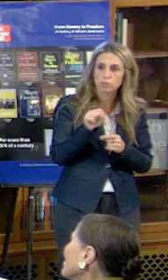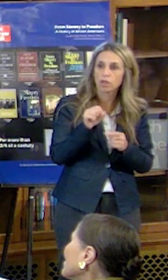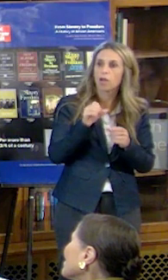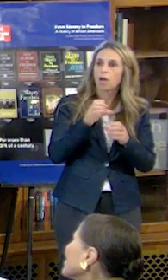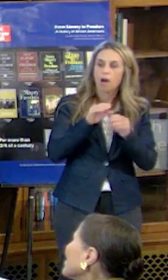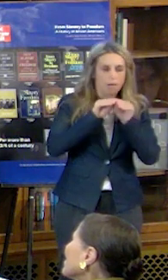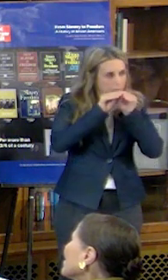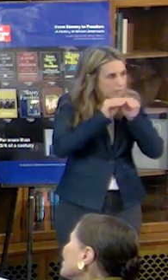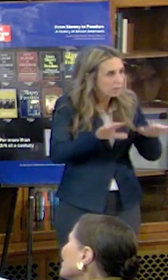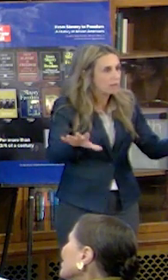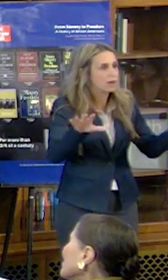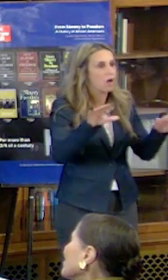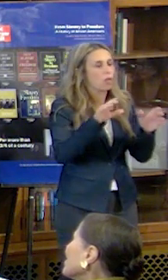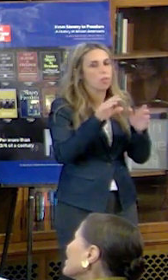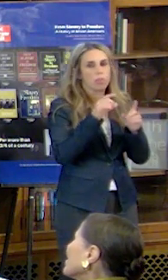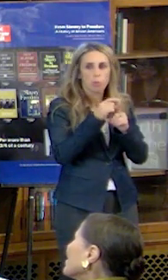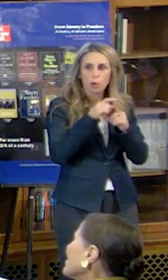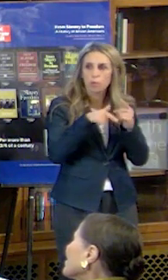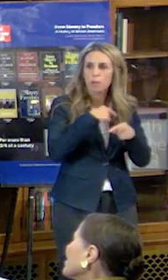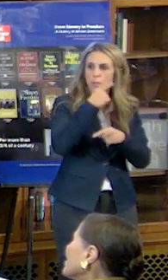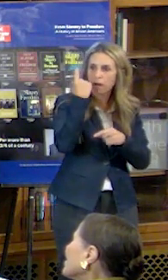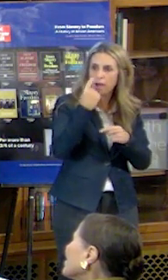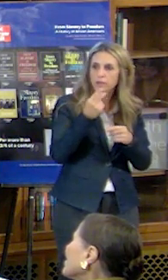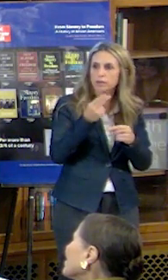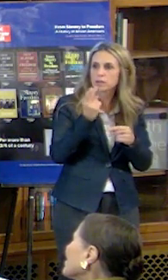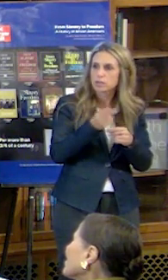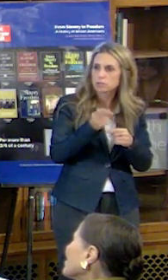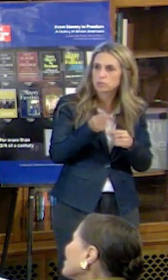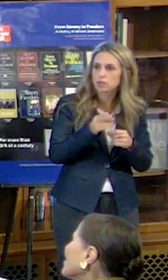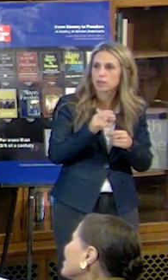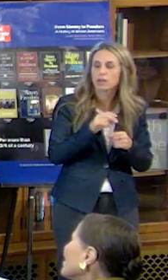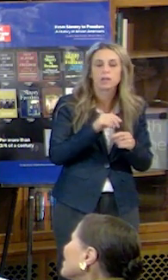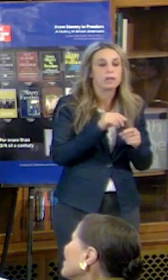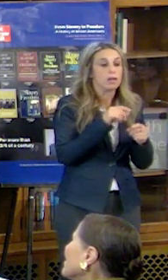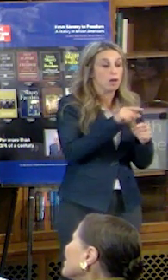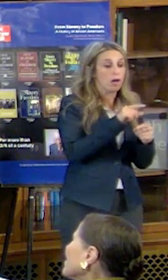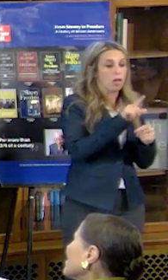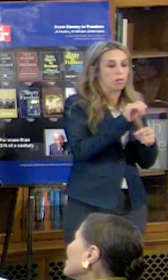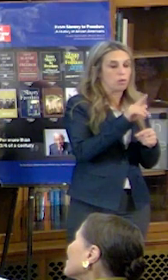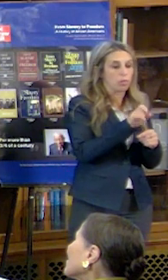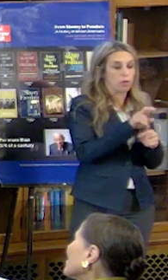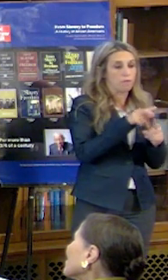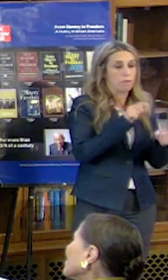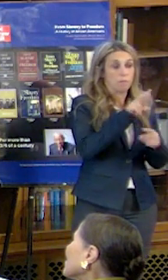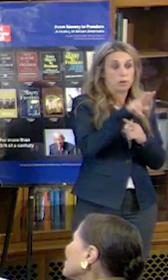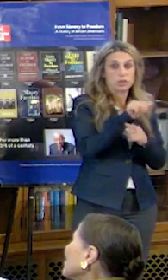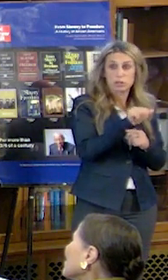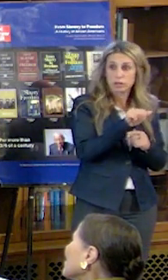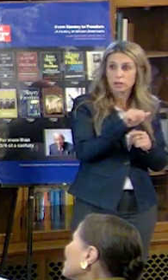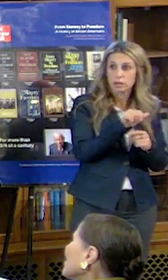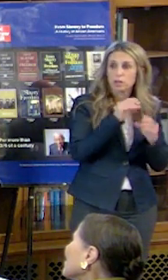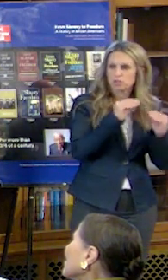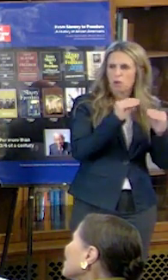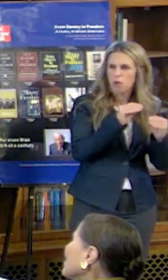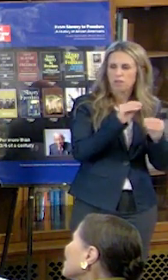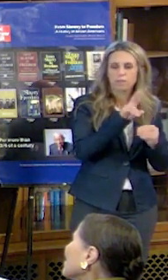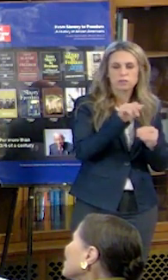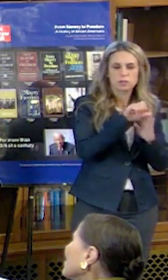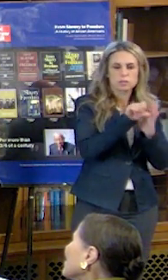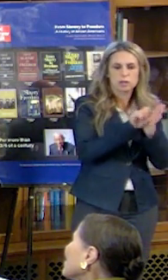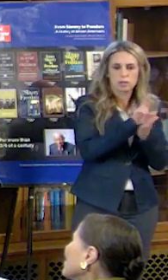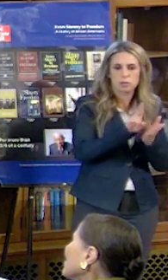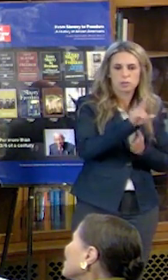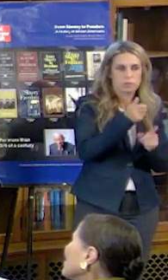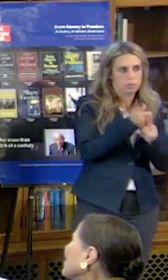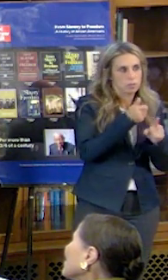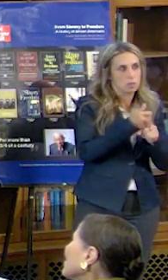out the word when it came to Black History uh Luther Porter Jackson the Virginia uh historian who Tau Virginia State University was